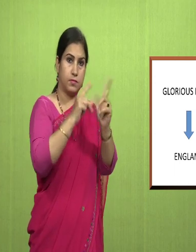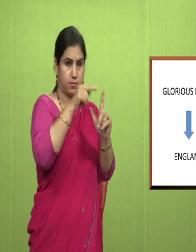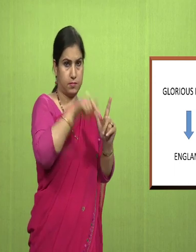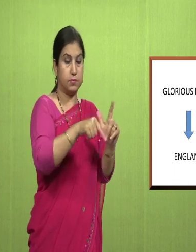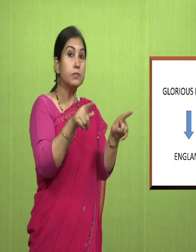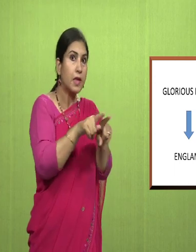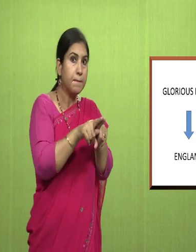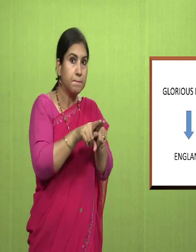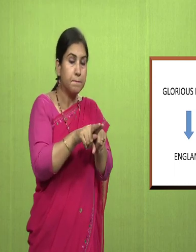and also